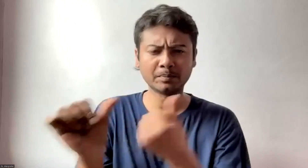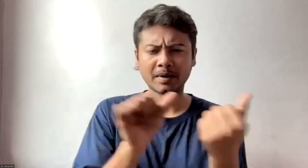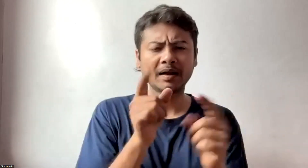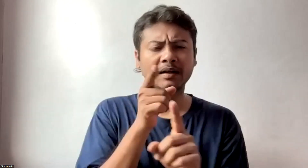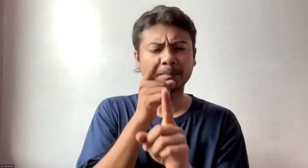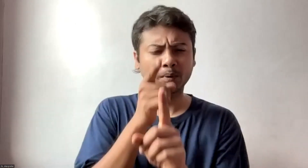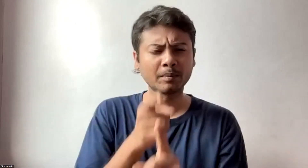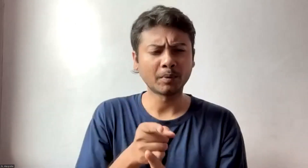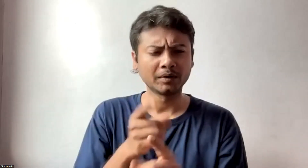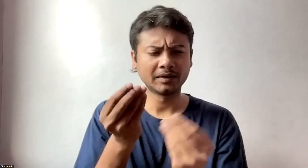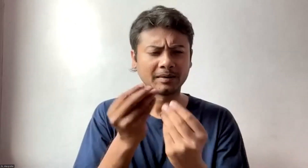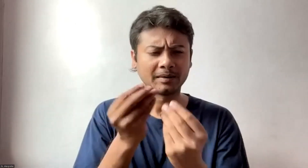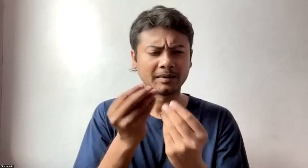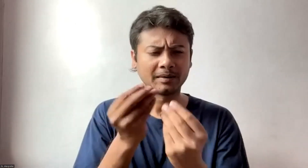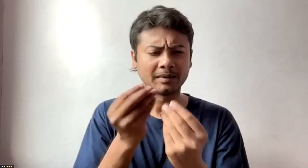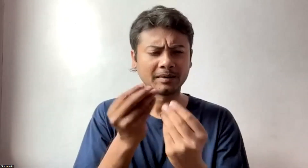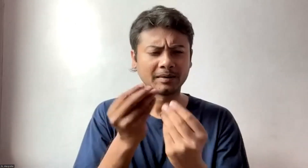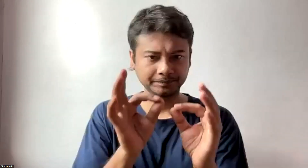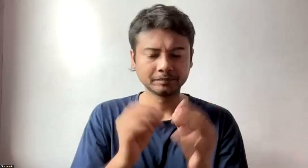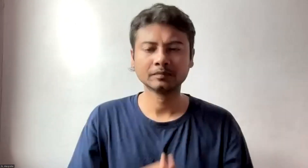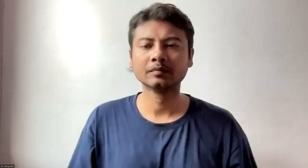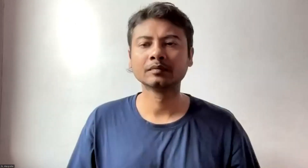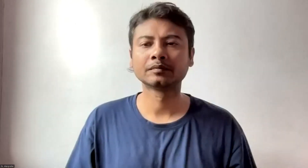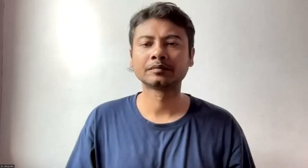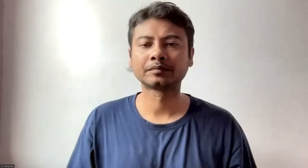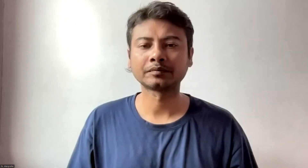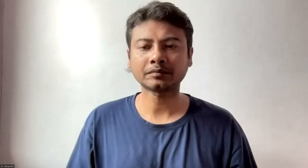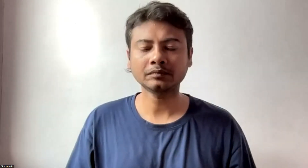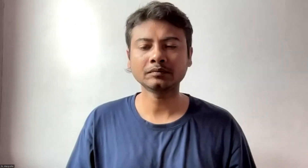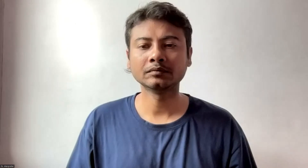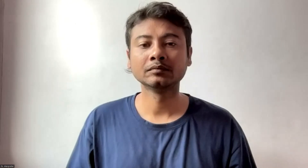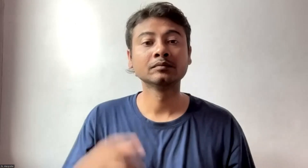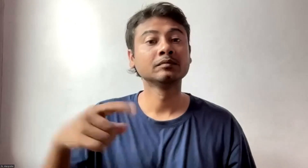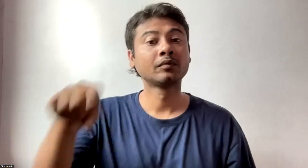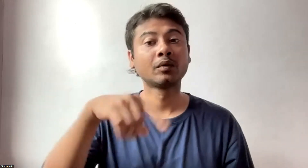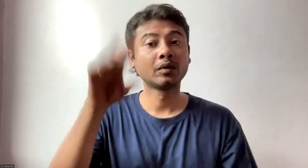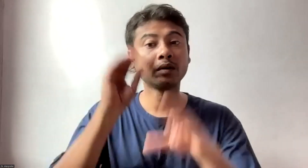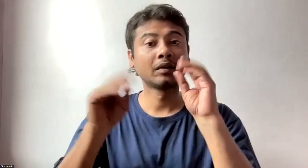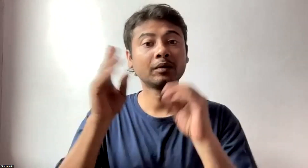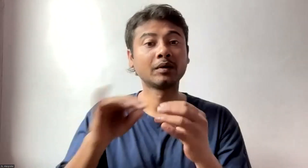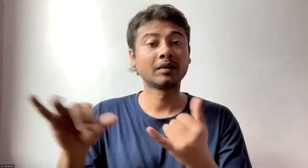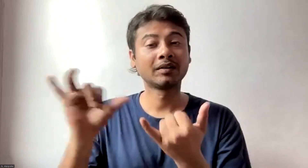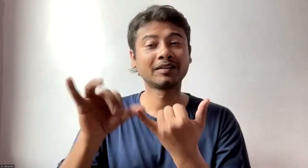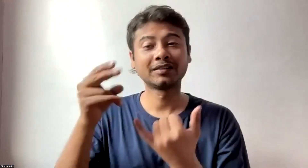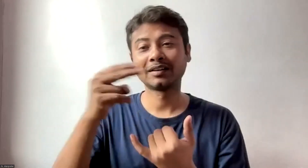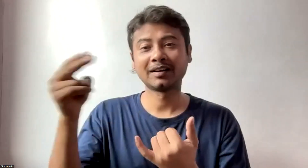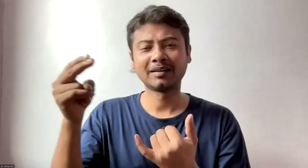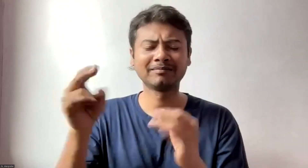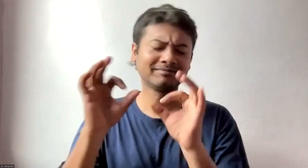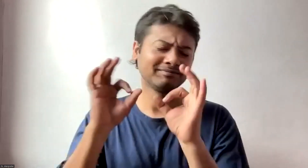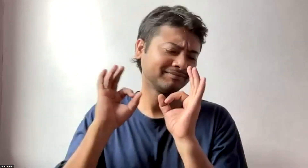So, first of all, under the nectar of holy name, we learned that how there are many people around us who do not believe in